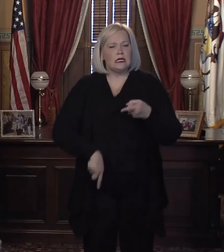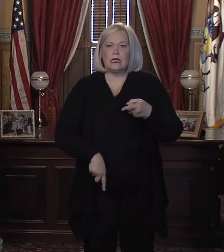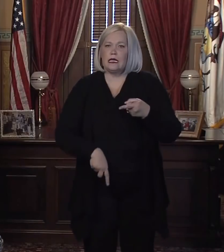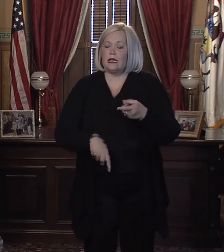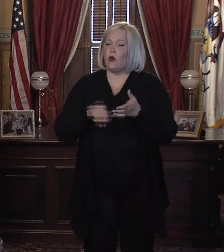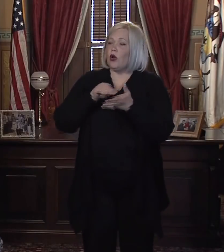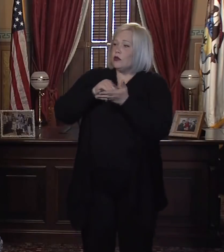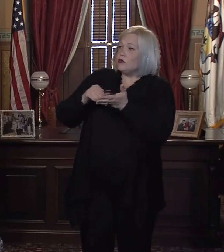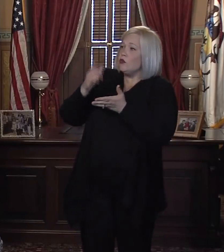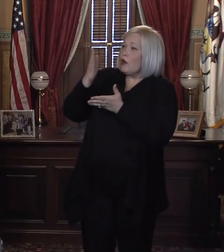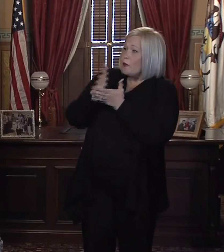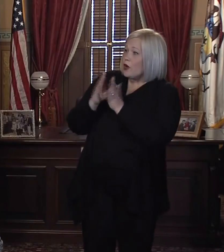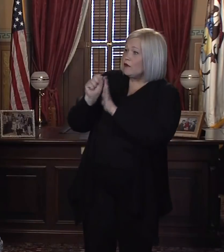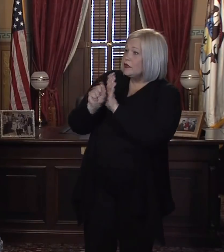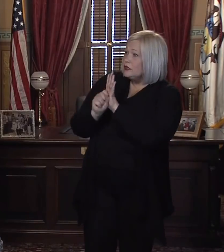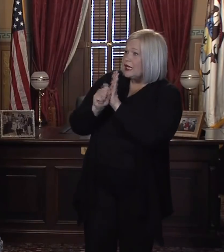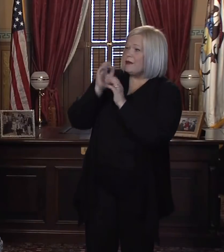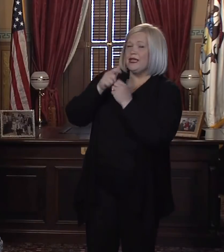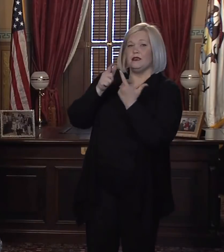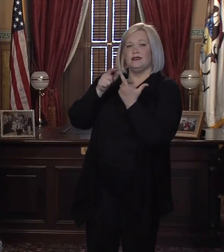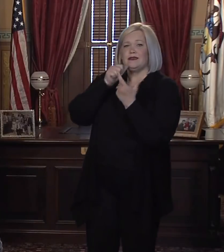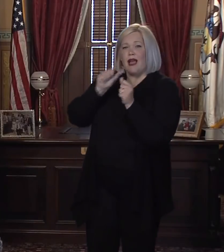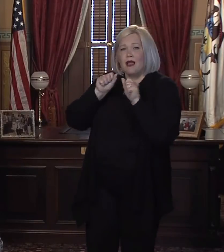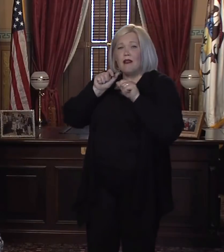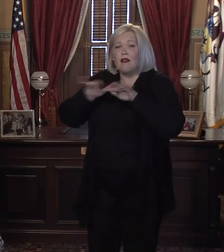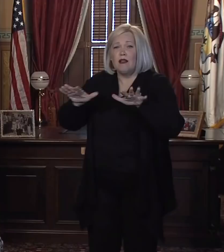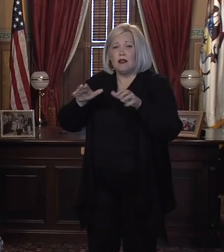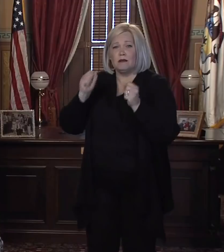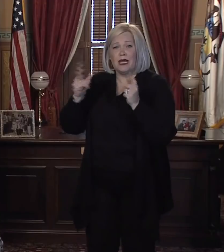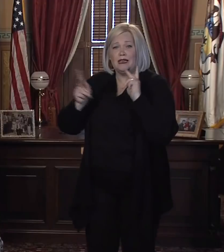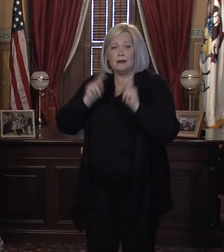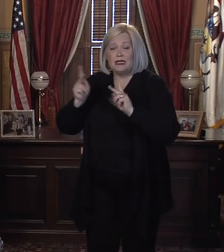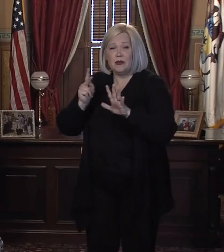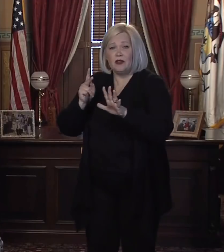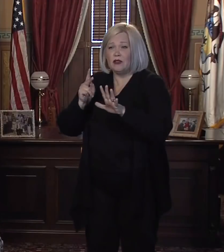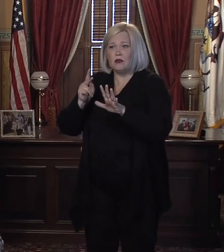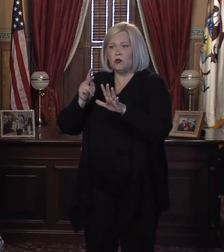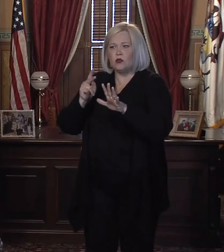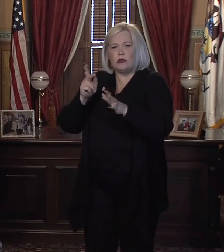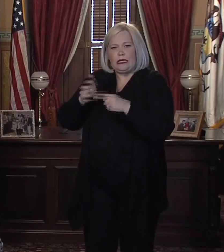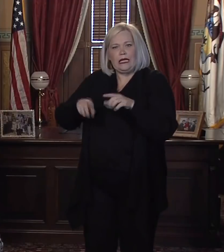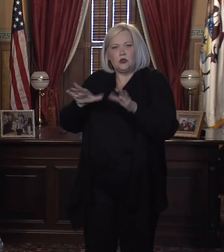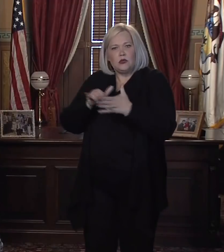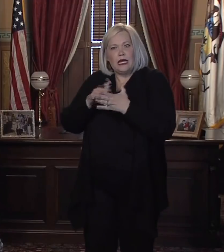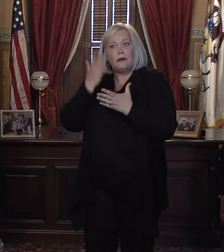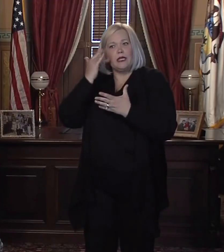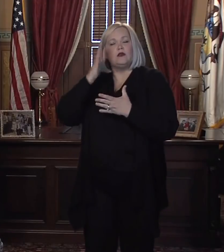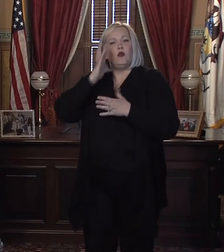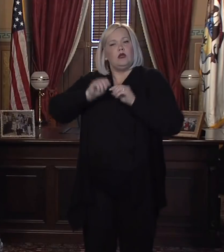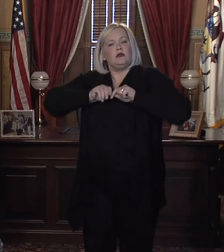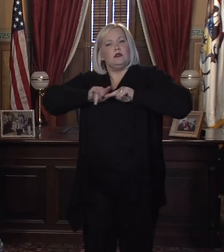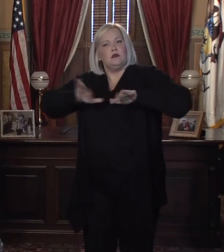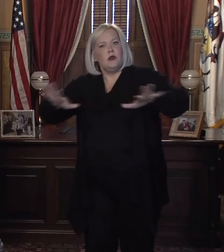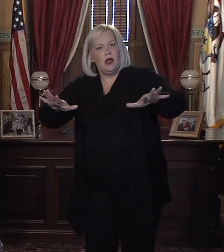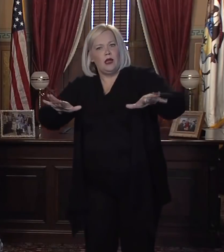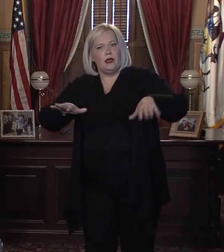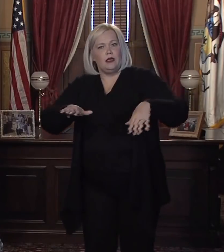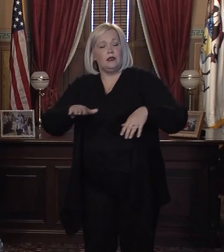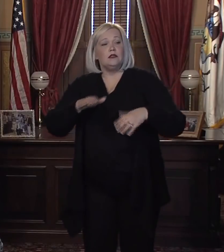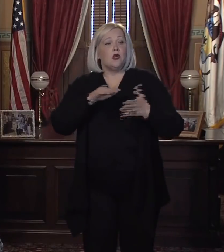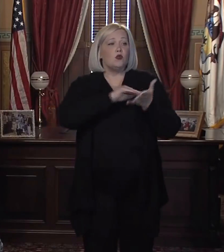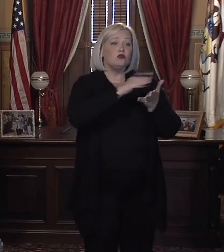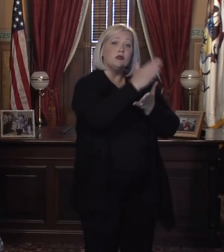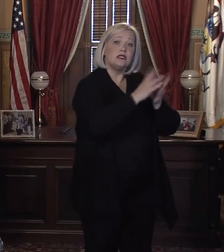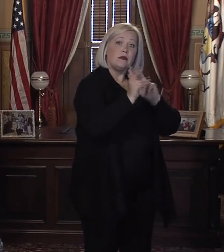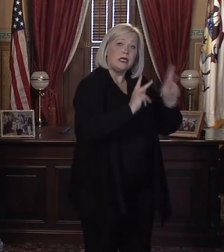for certain parts of the state because, of course, COVID-19 doesn't observe county lines. At this stage, we can't make exceptions for some people